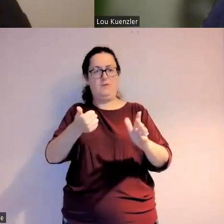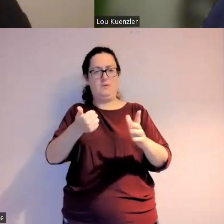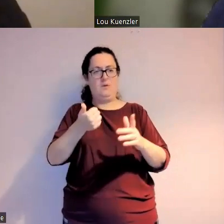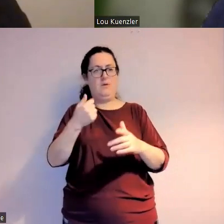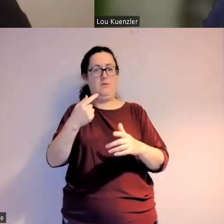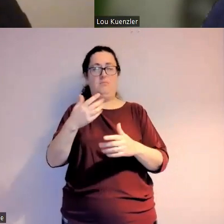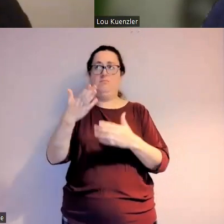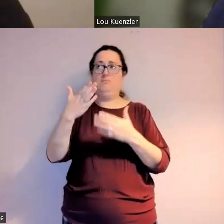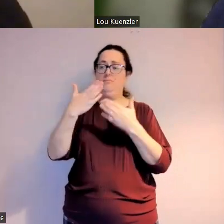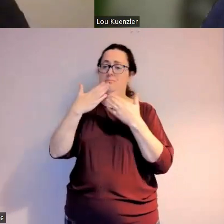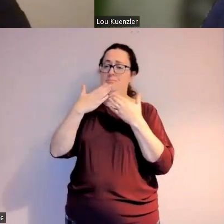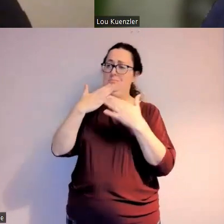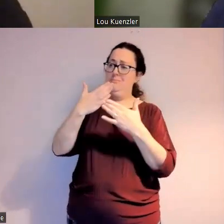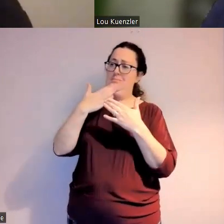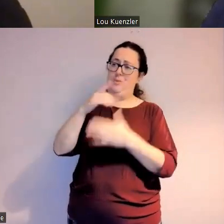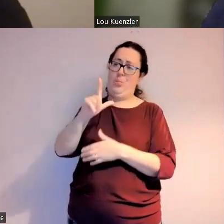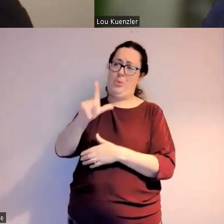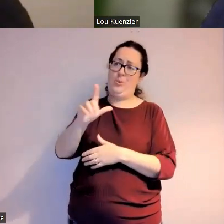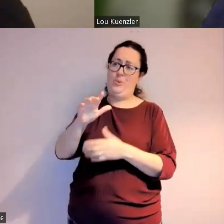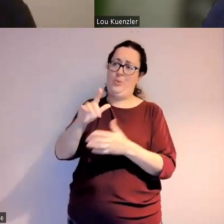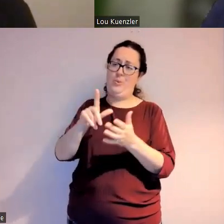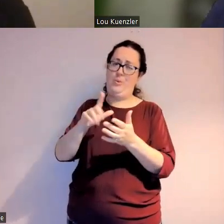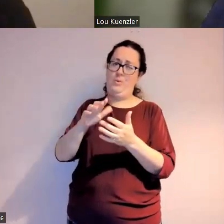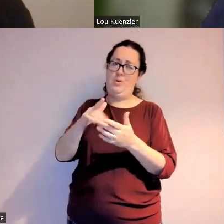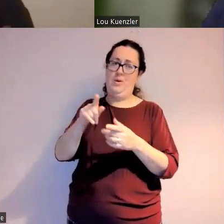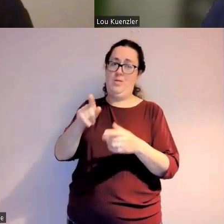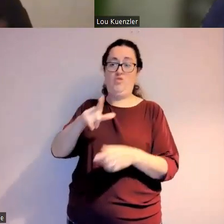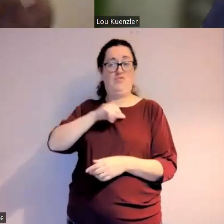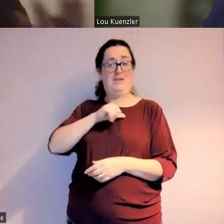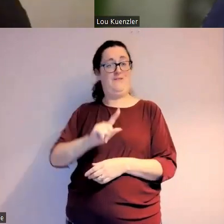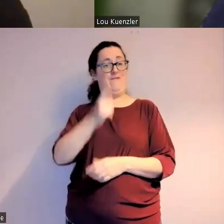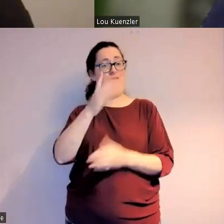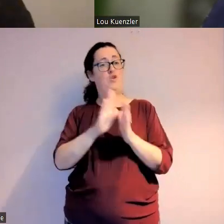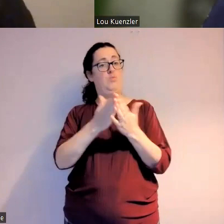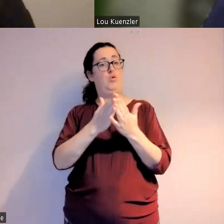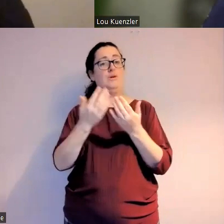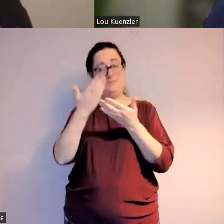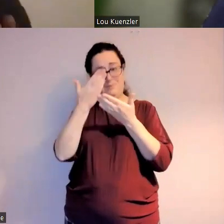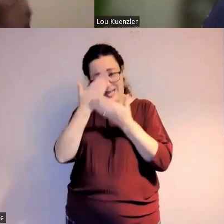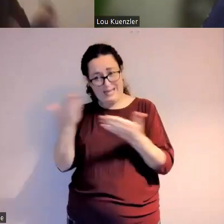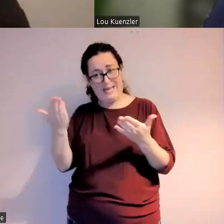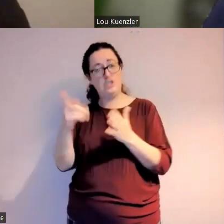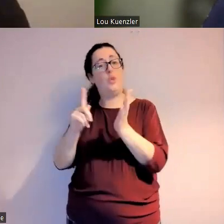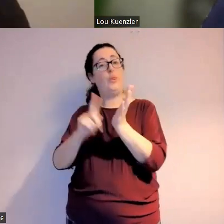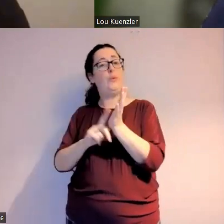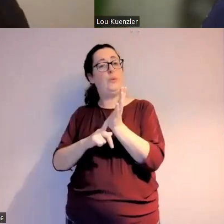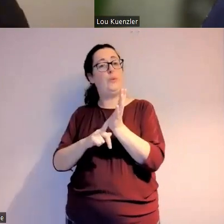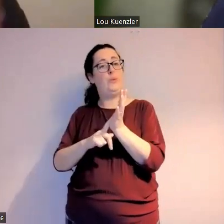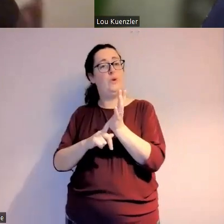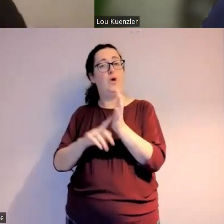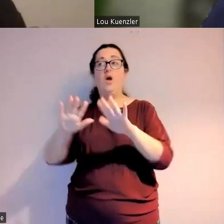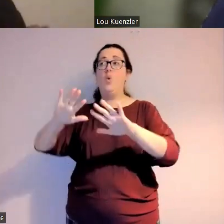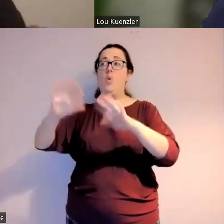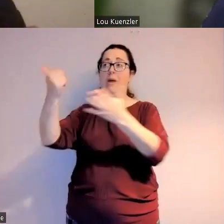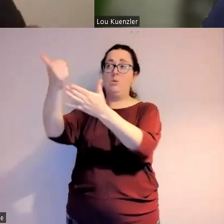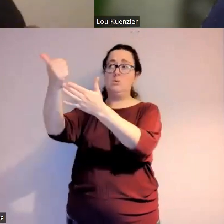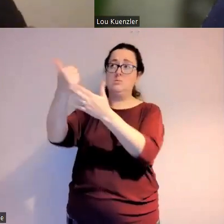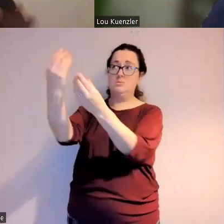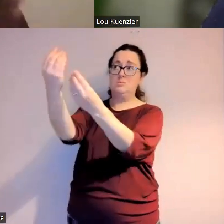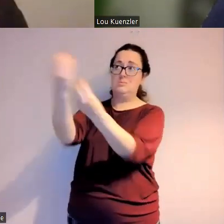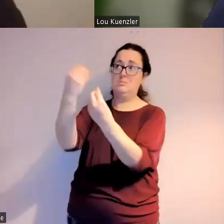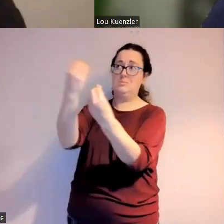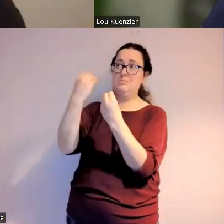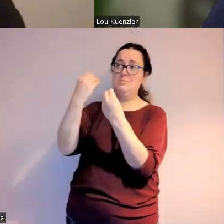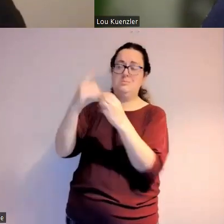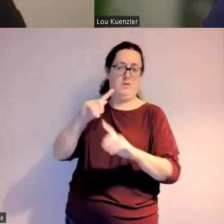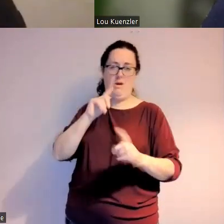because there's a reason the first book's dedicated to Lou, is the, you know, it just wouldn't have happened without being taught those things.